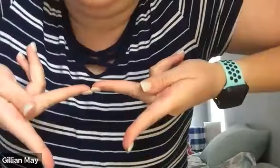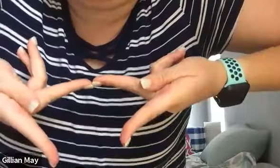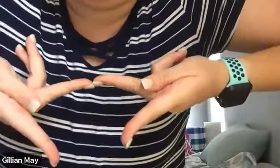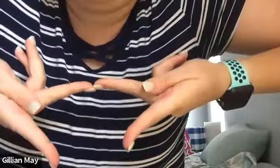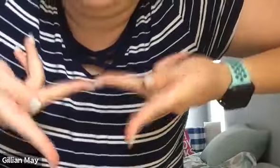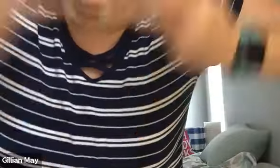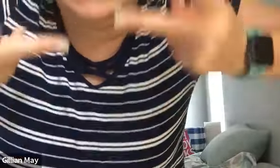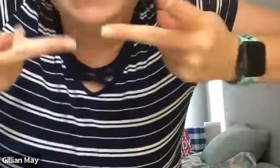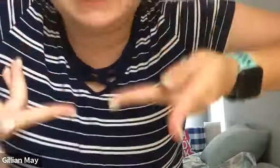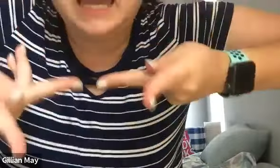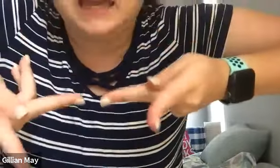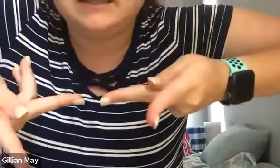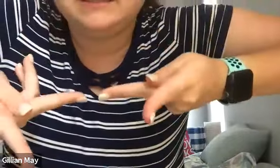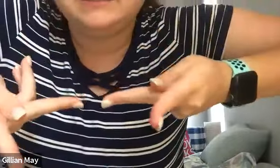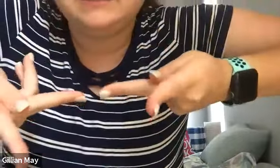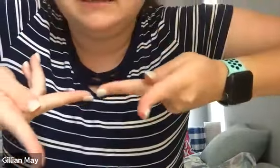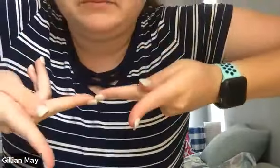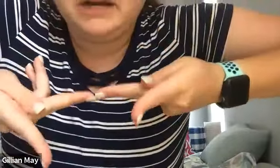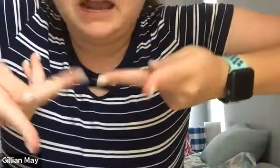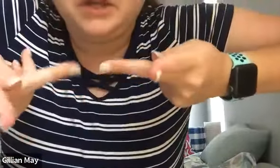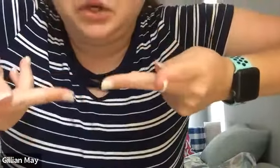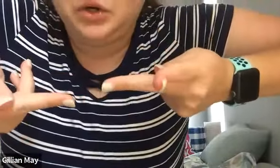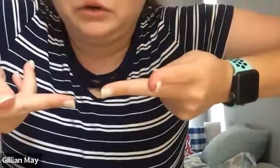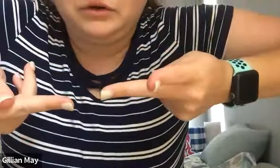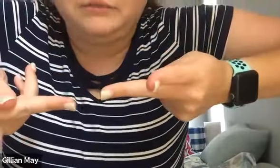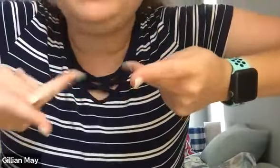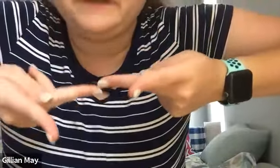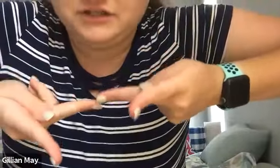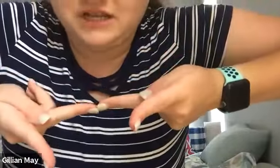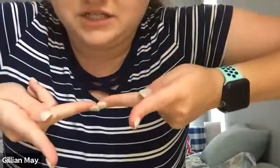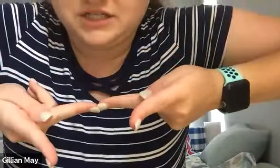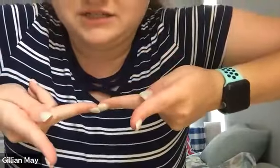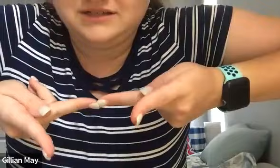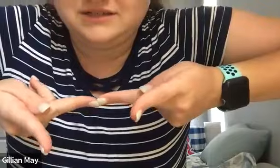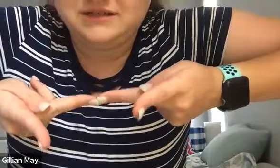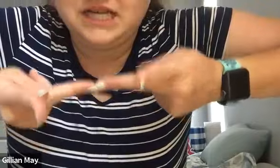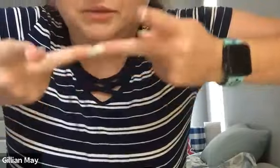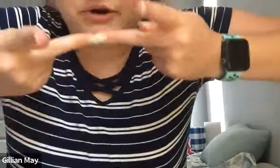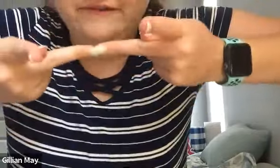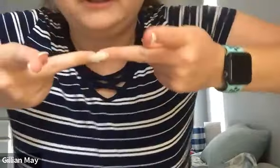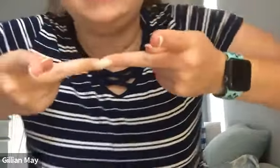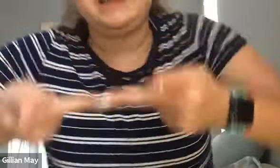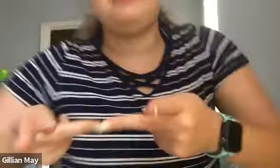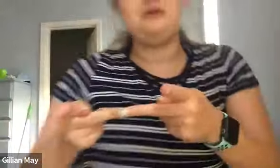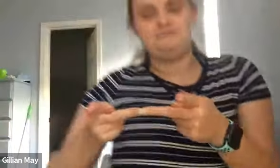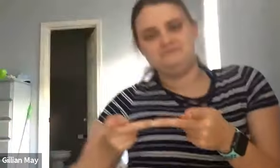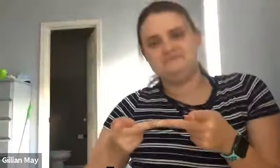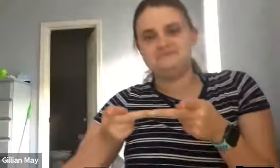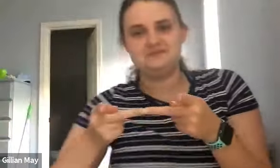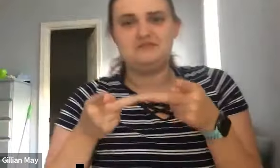looks really weird. It's K's, but having your middle fingers touch and your pointer finger sticking out. Okay. Sorry, that